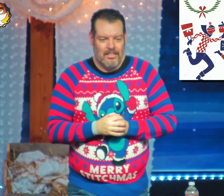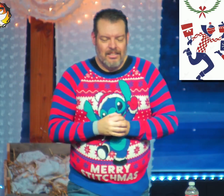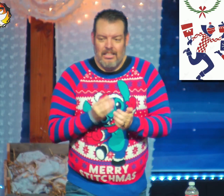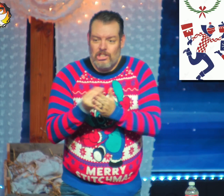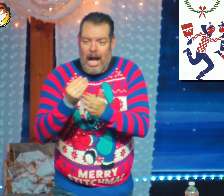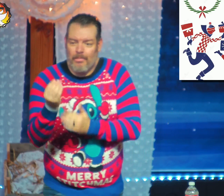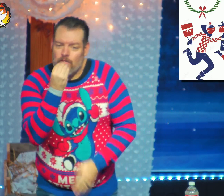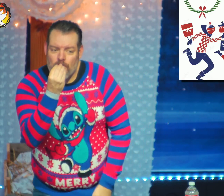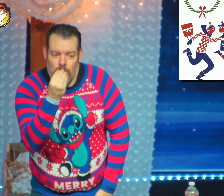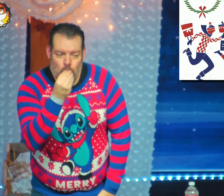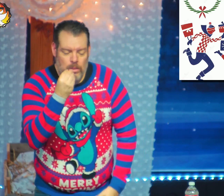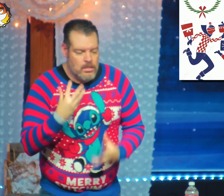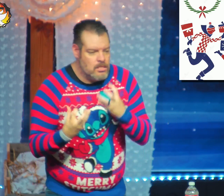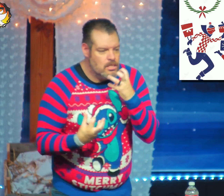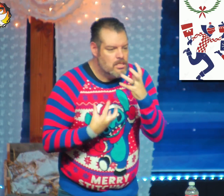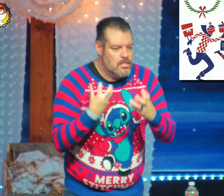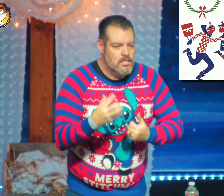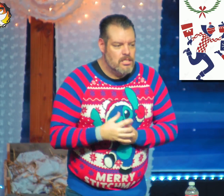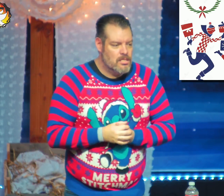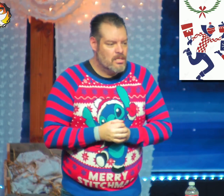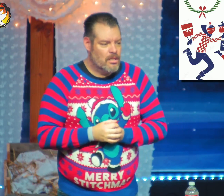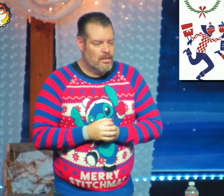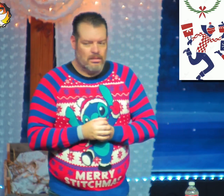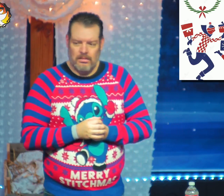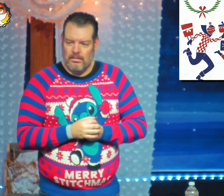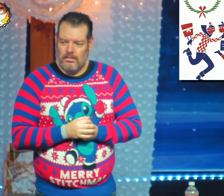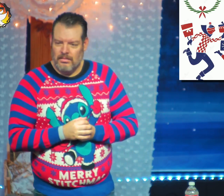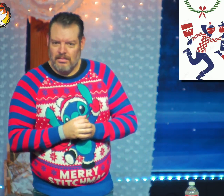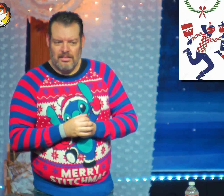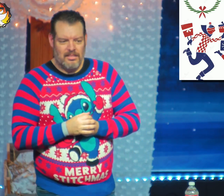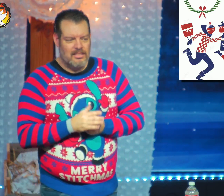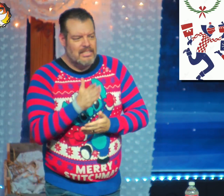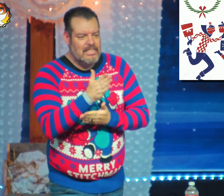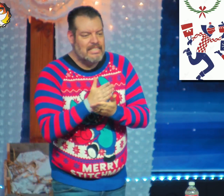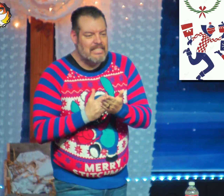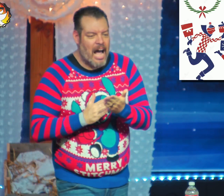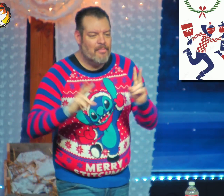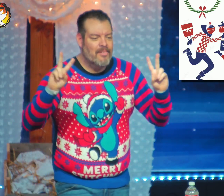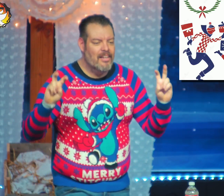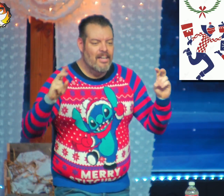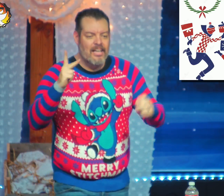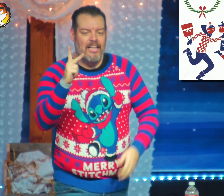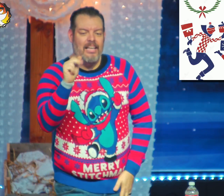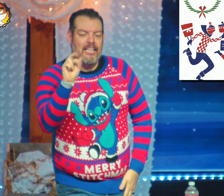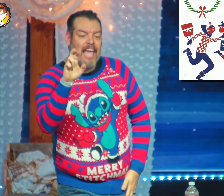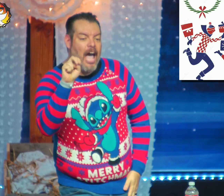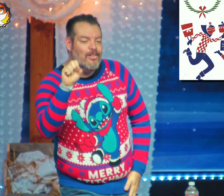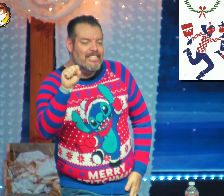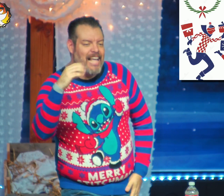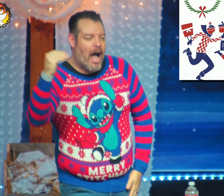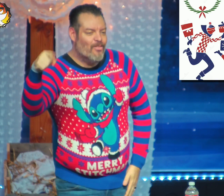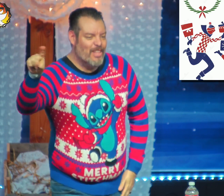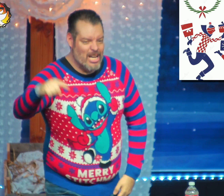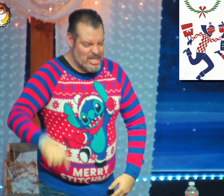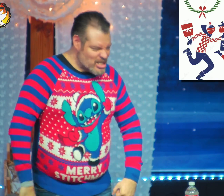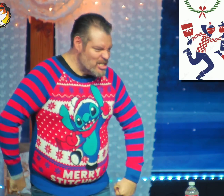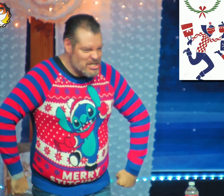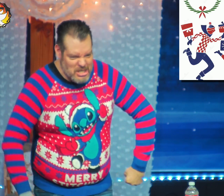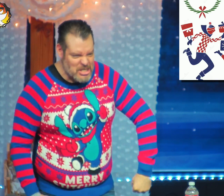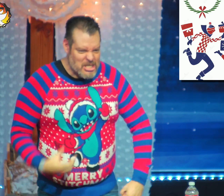oh, they have to order on Amazon, but then it takes 2 days. You know, Prime, you're like, oh, it's plenty of days, and oh, it's delayed a week. And